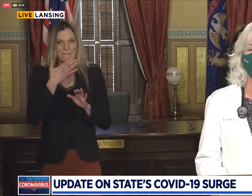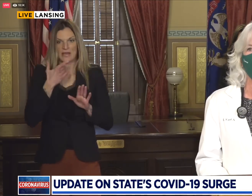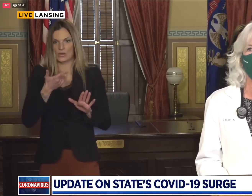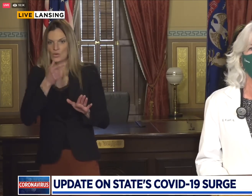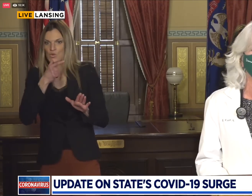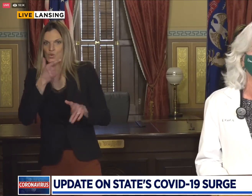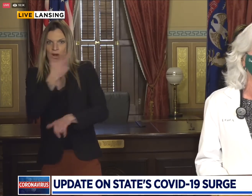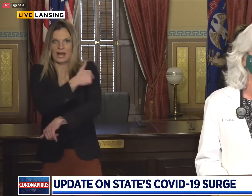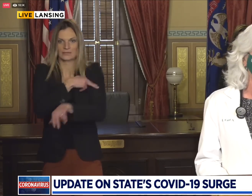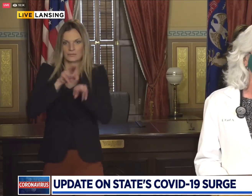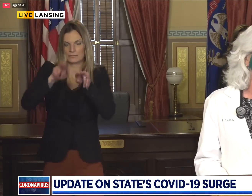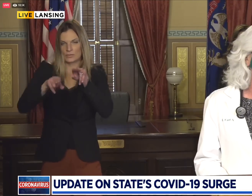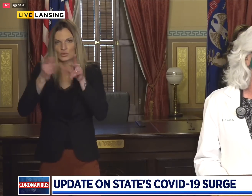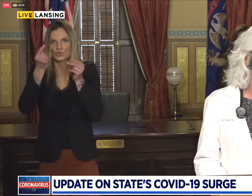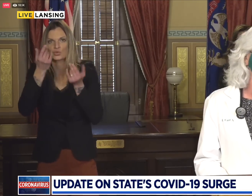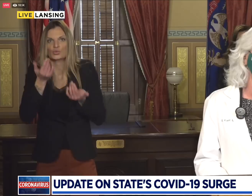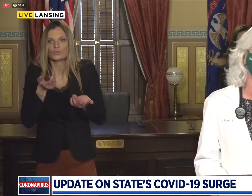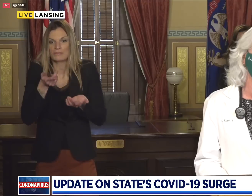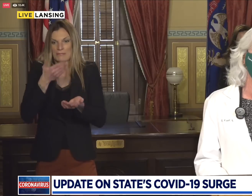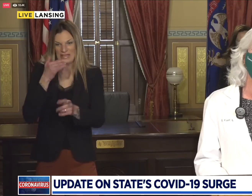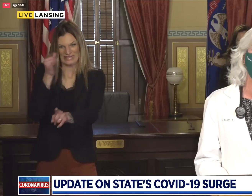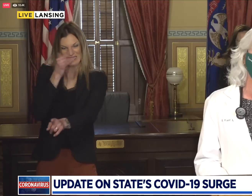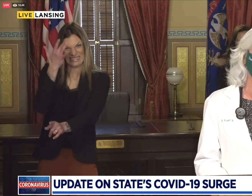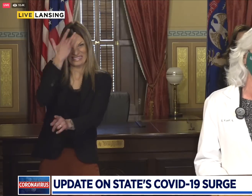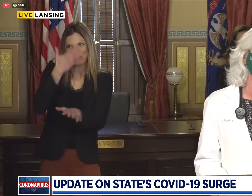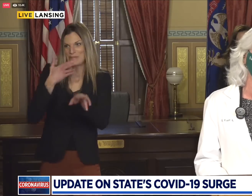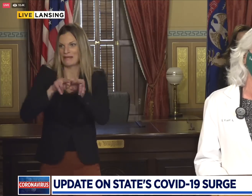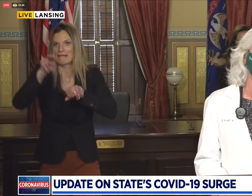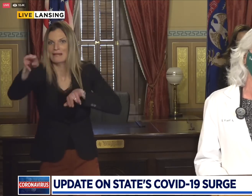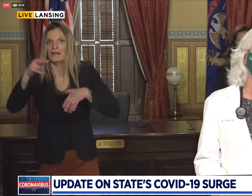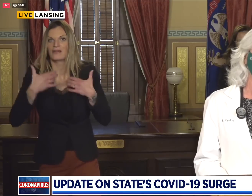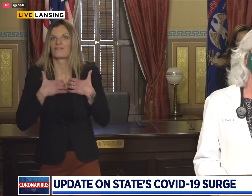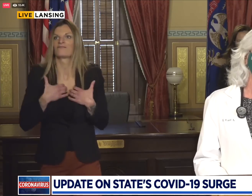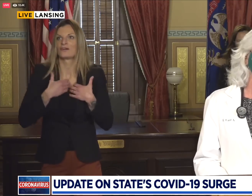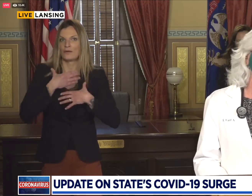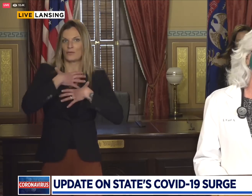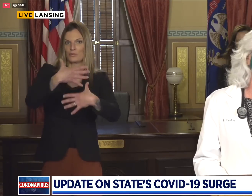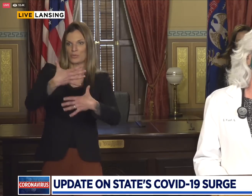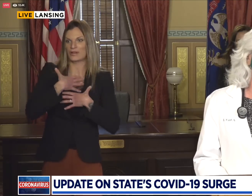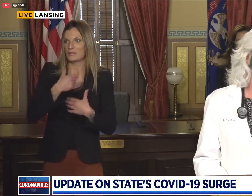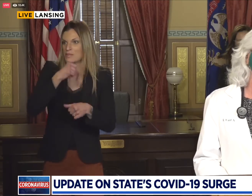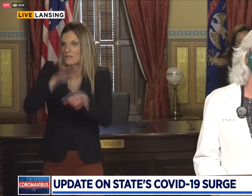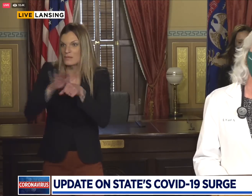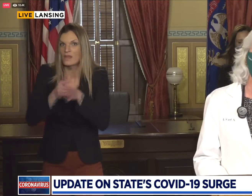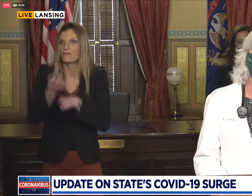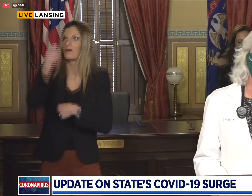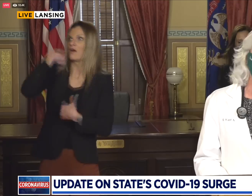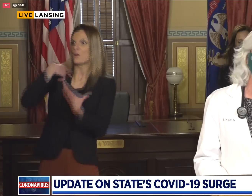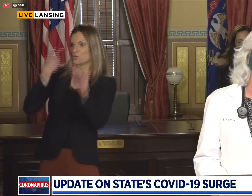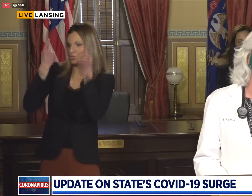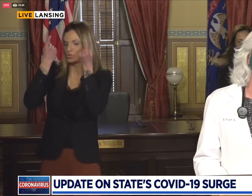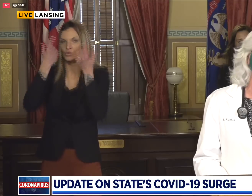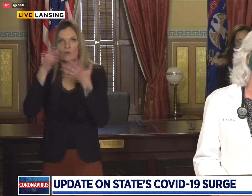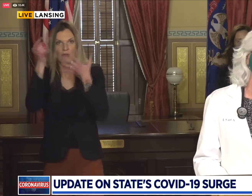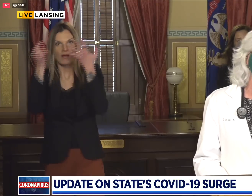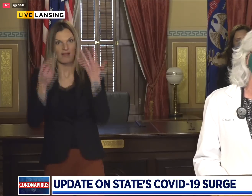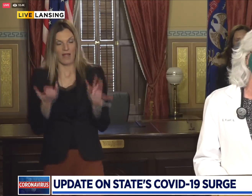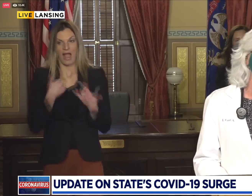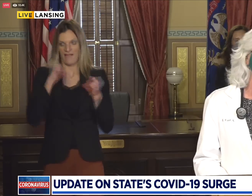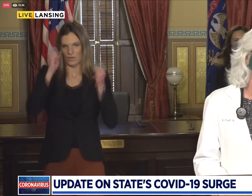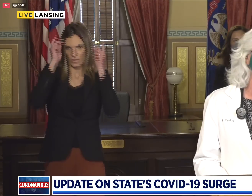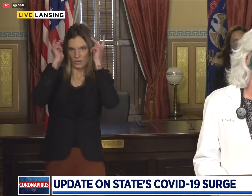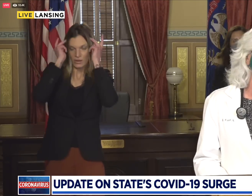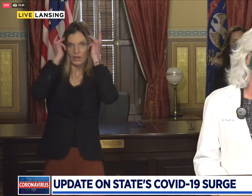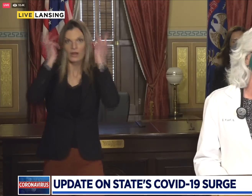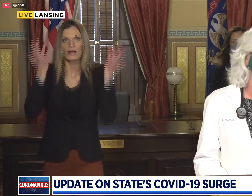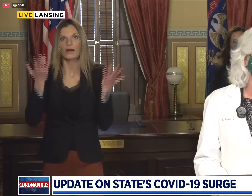gets the hospital bed, who gets the nurse, who gets the ventilator. Those are decisions we've never had to make in my lifetime, and maybe not